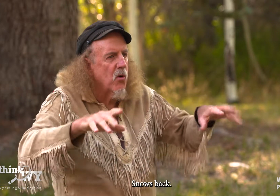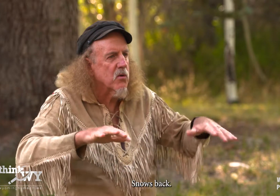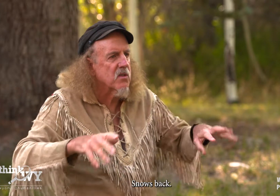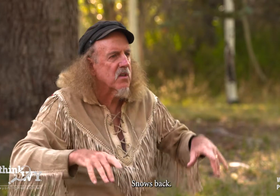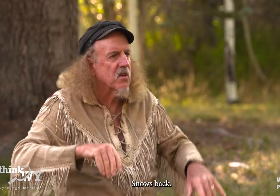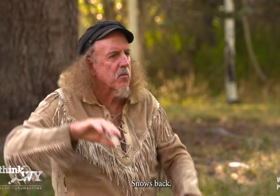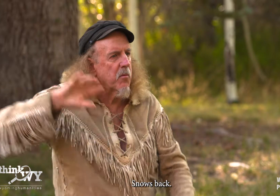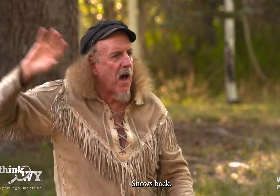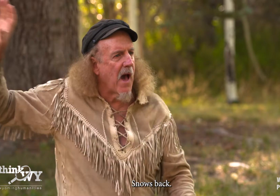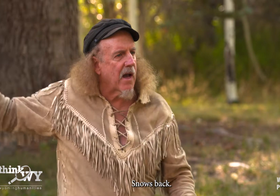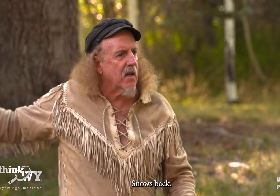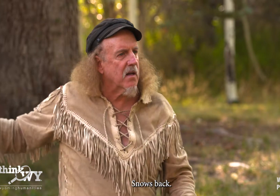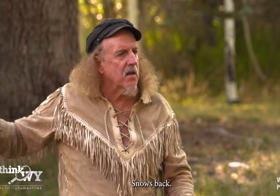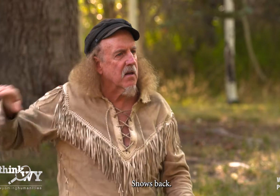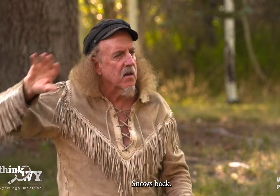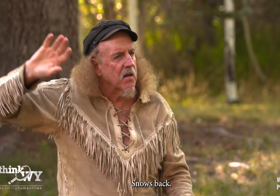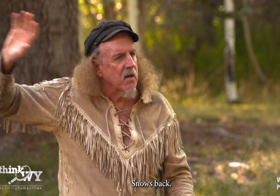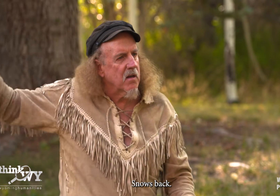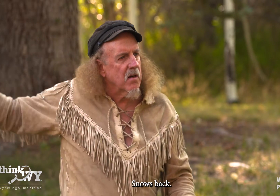snows back.